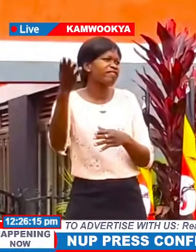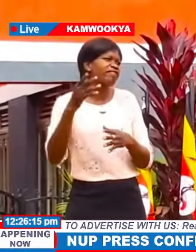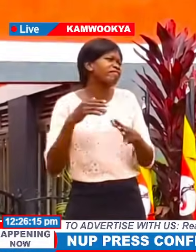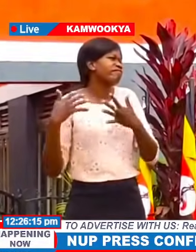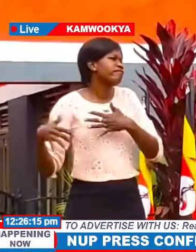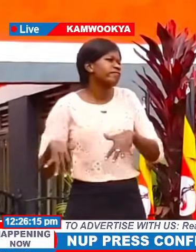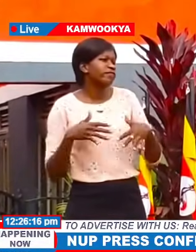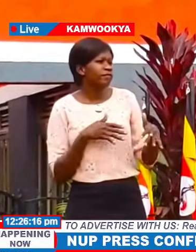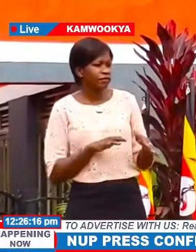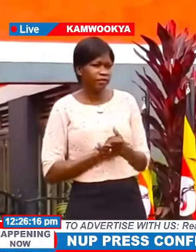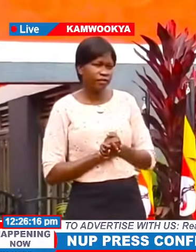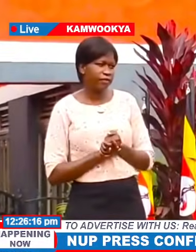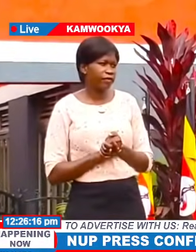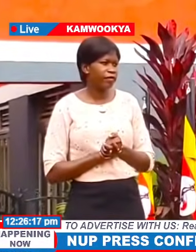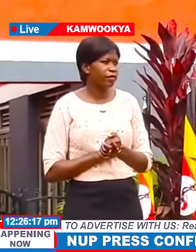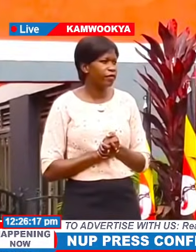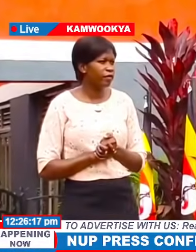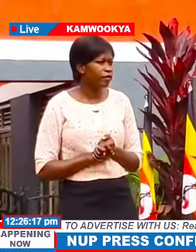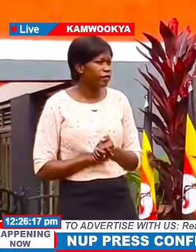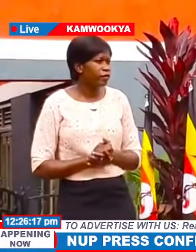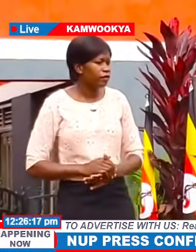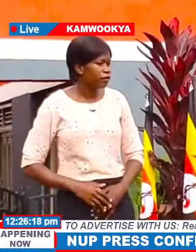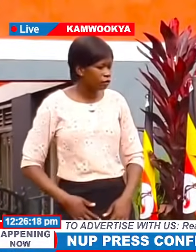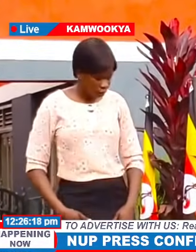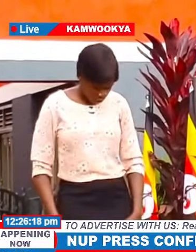things work the right way.